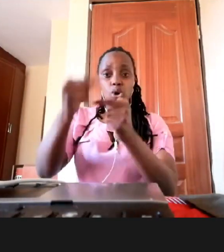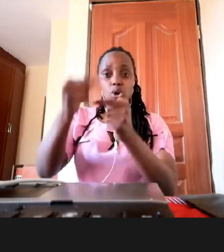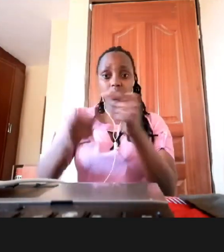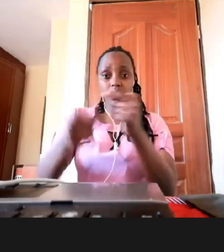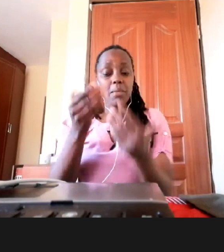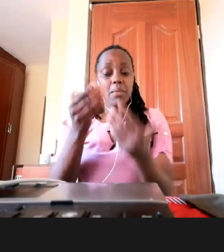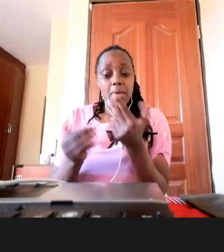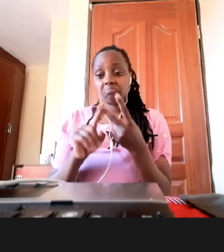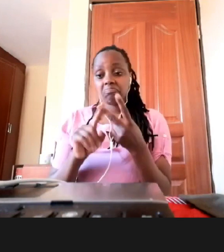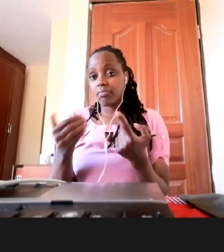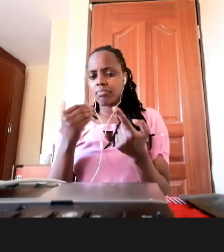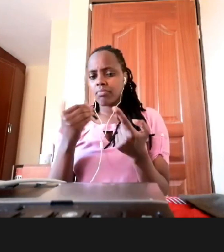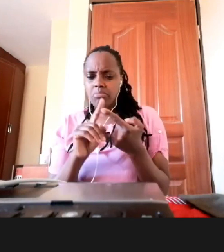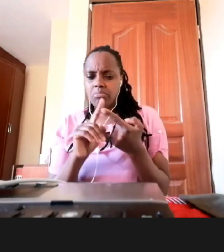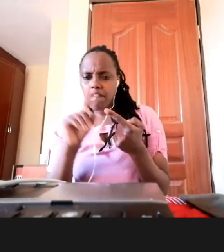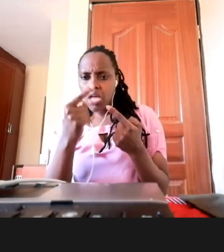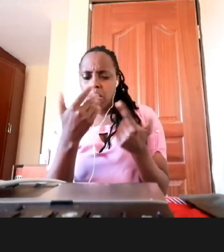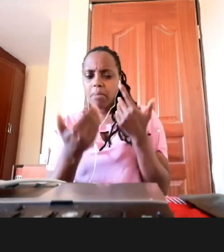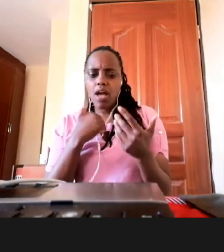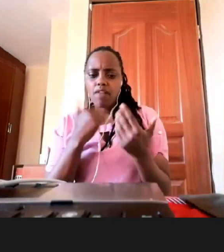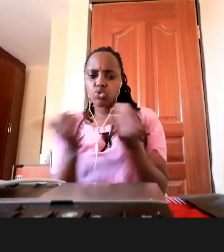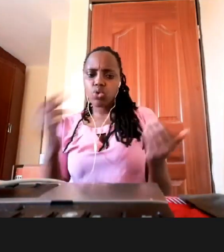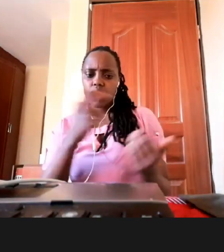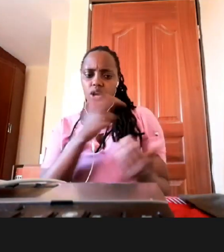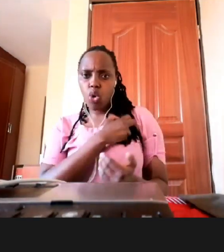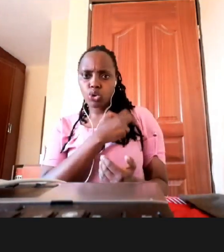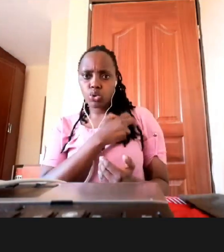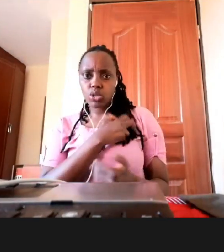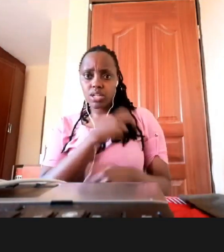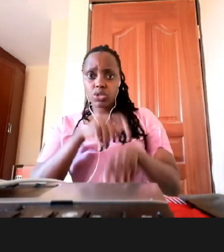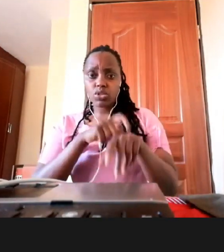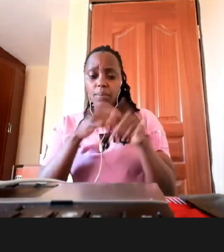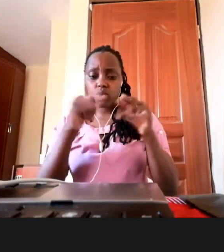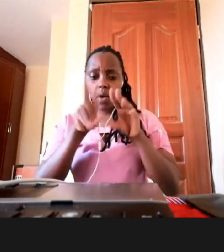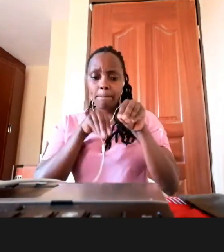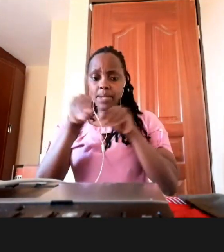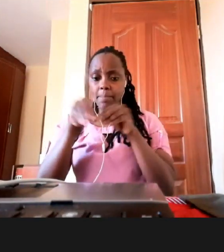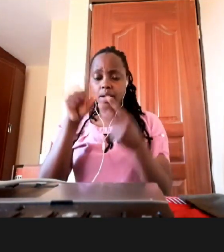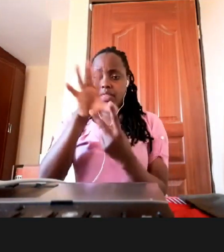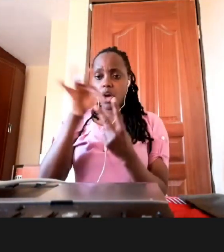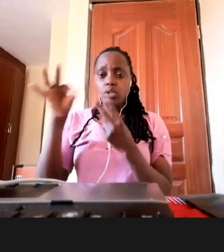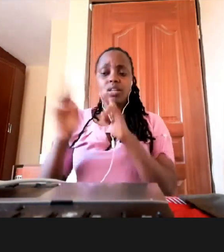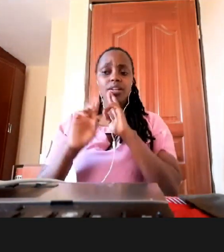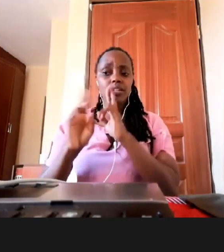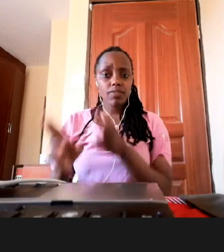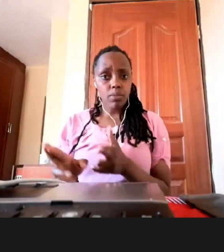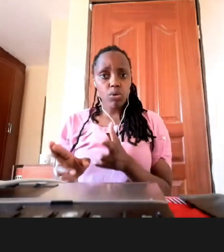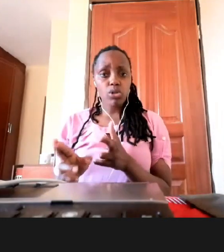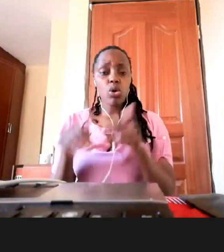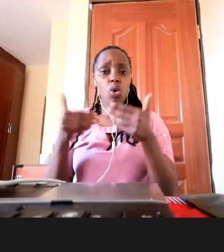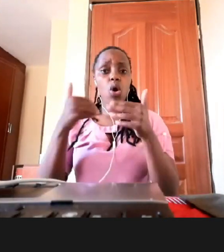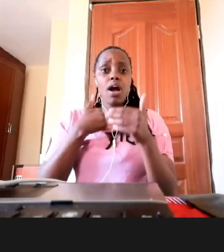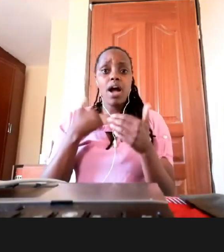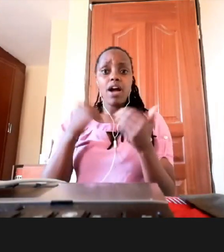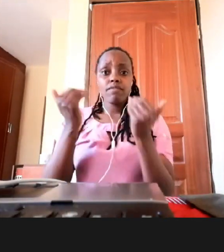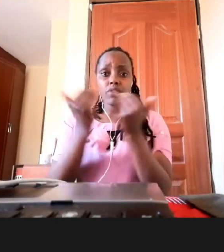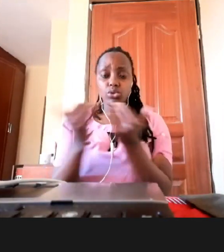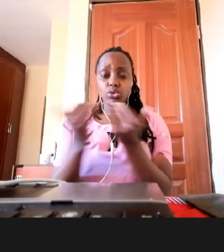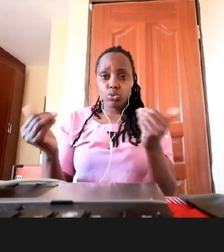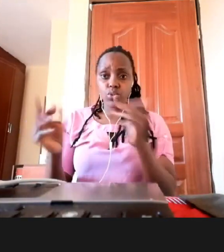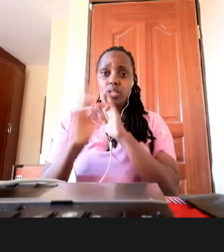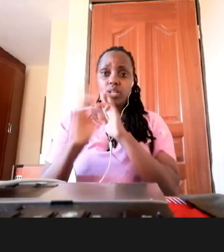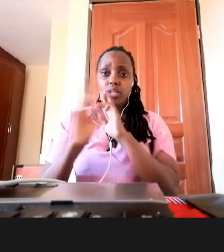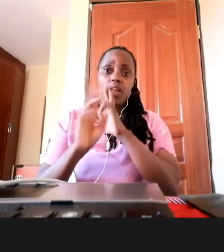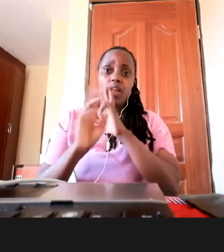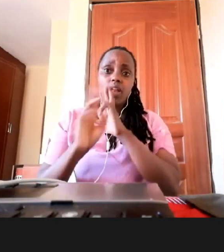having children consultations during the putting together of the alternative reports. We can have a children's report